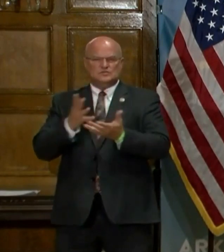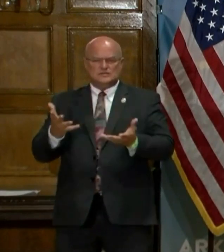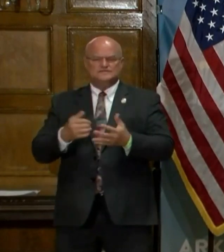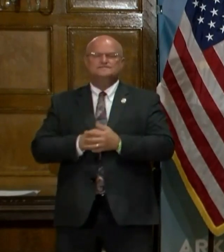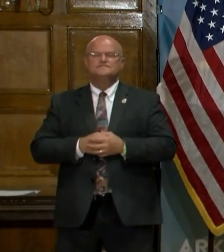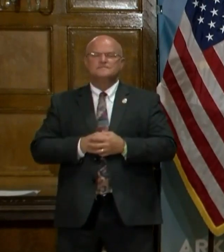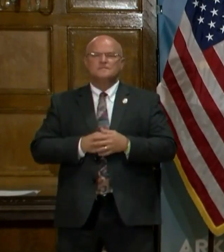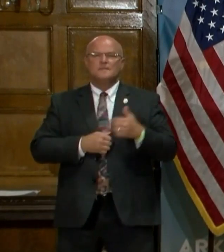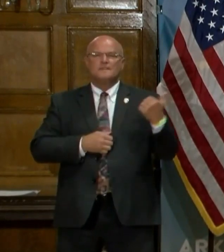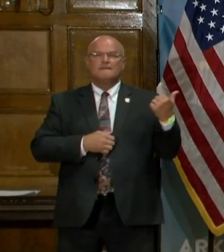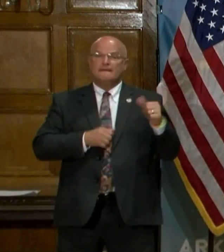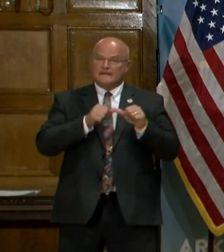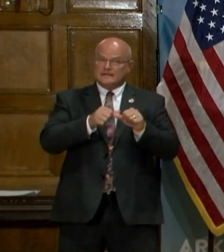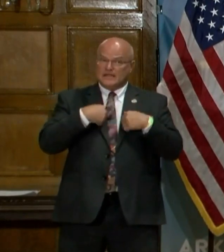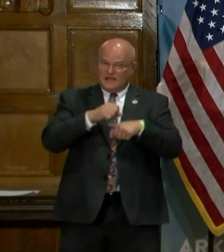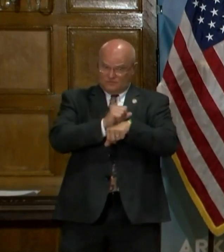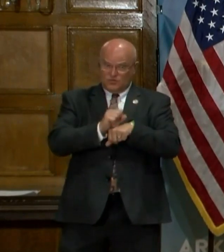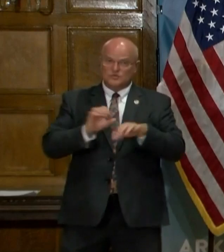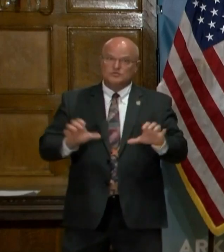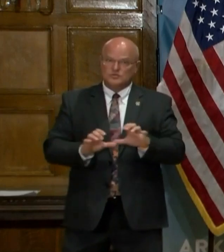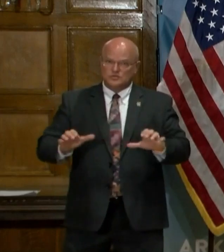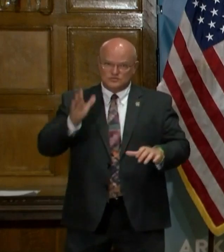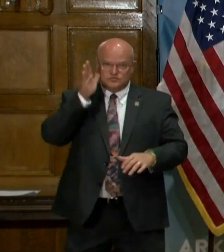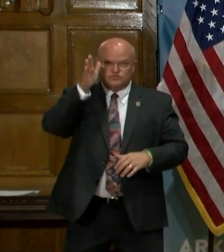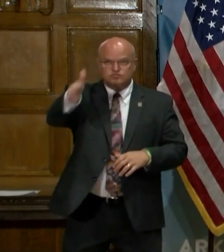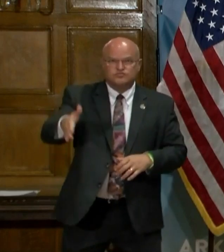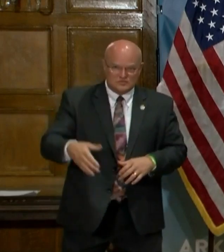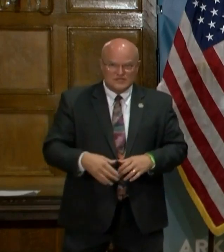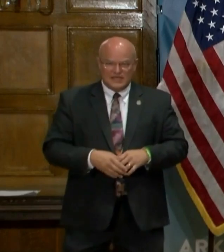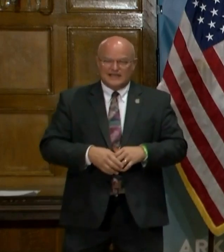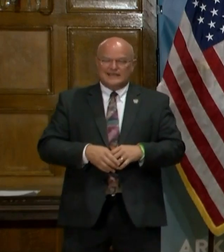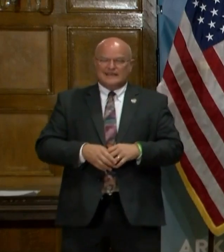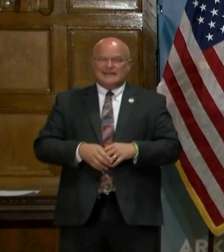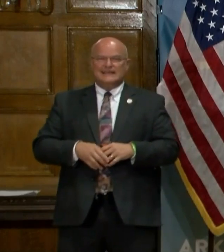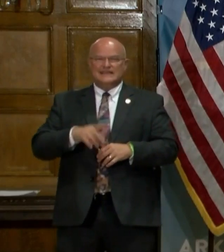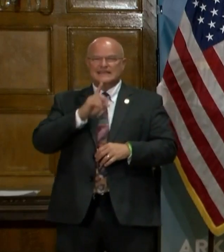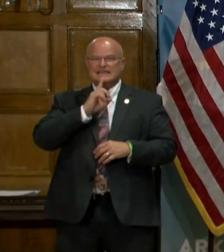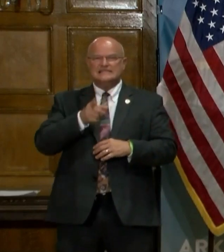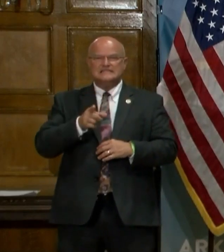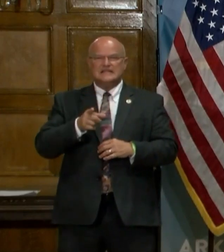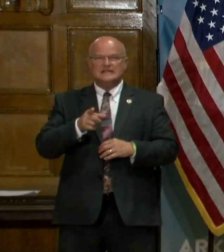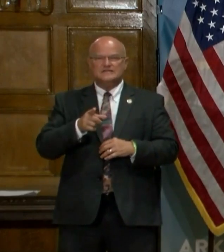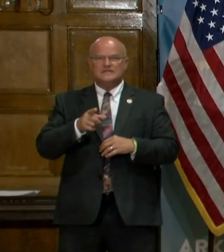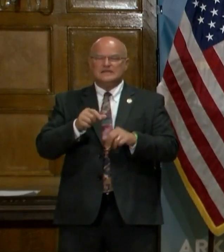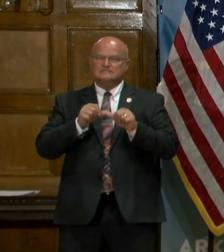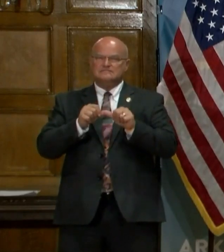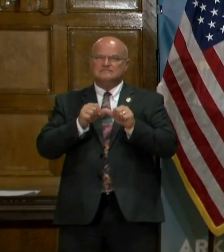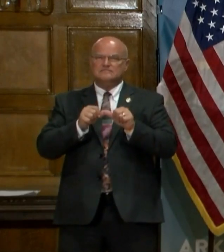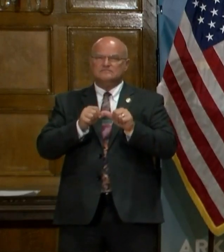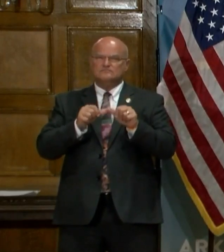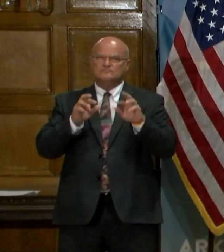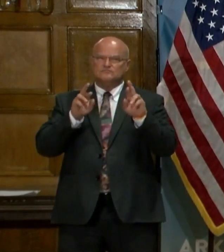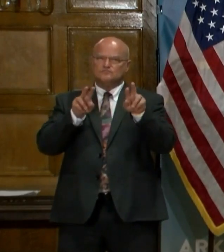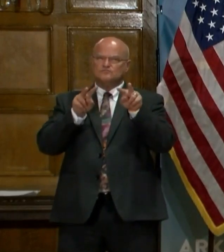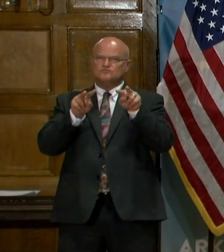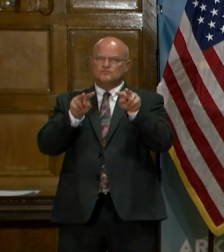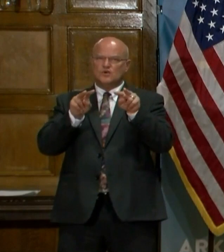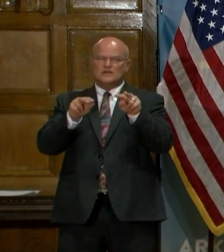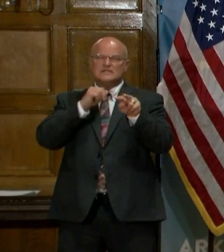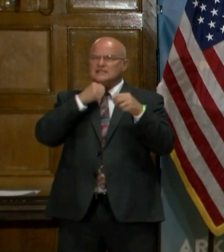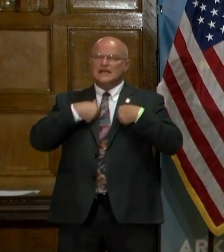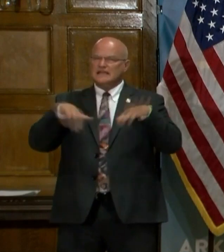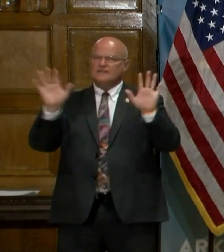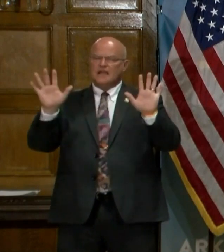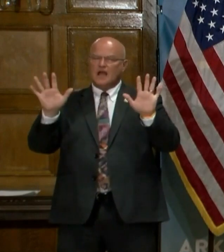We continue to have work to do. I mean, it's steady at the helm. It is not